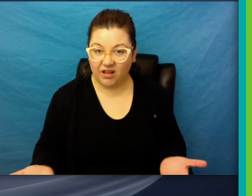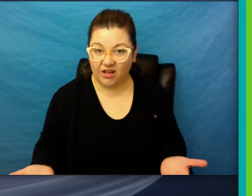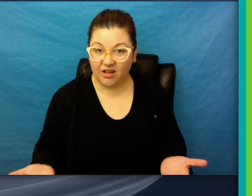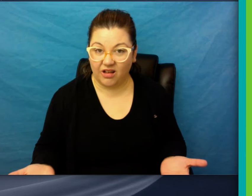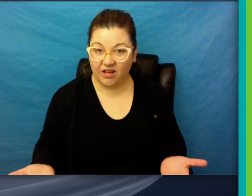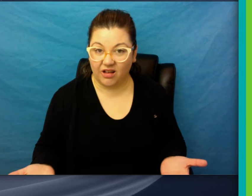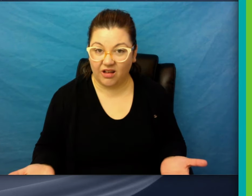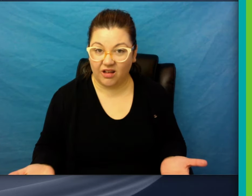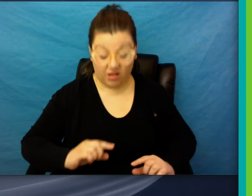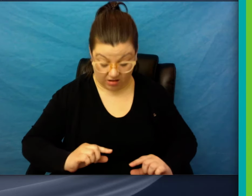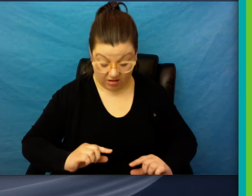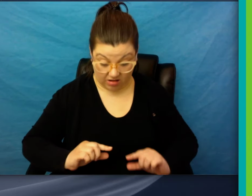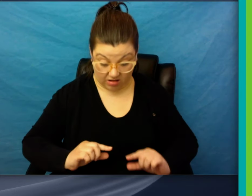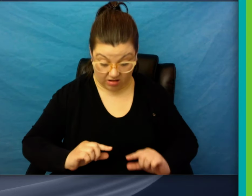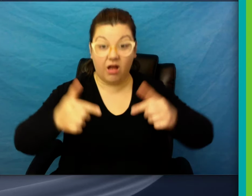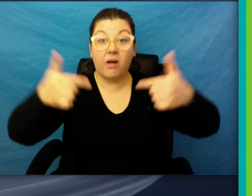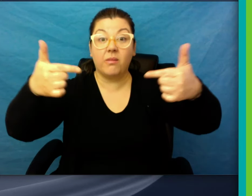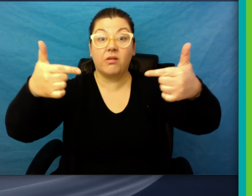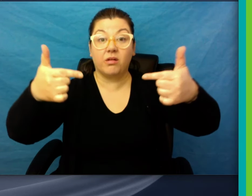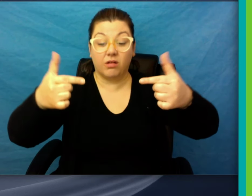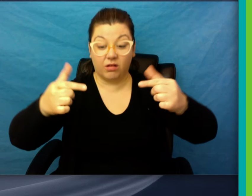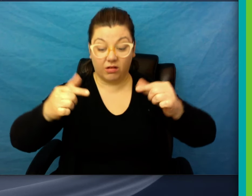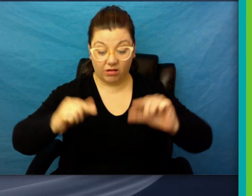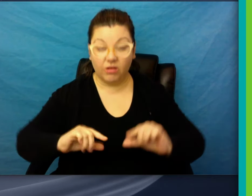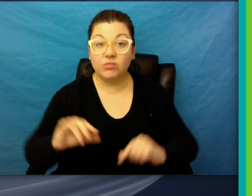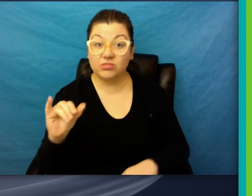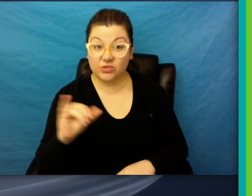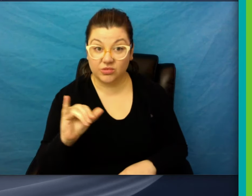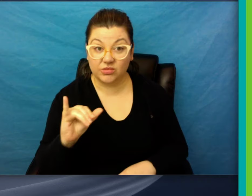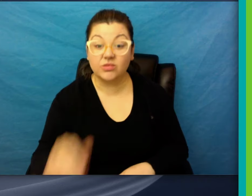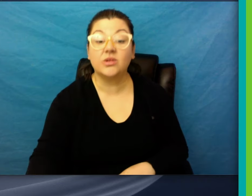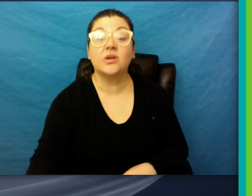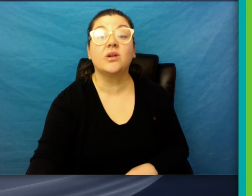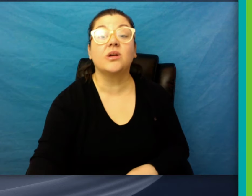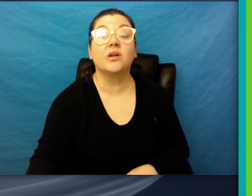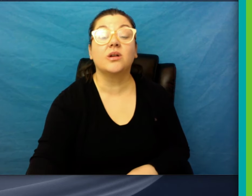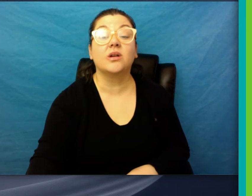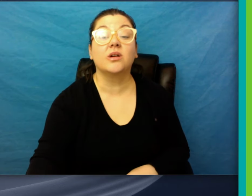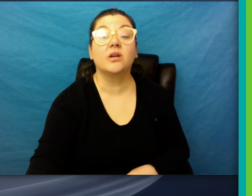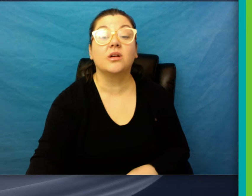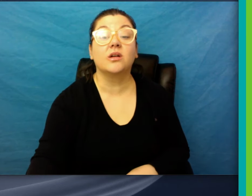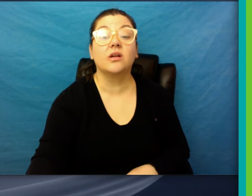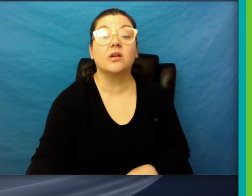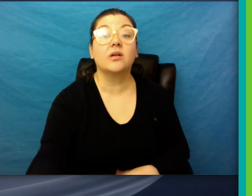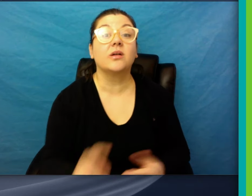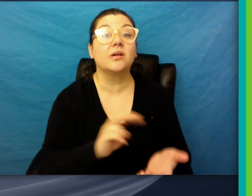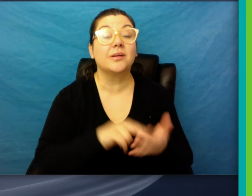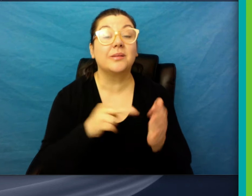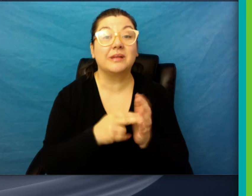off to join the circus, the population of large fish that the bears normally eat would grow out of control.